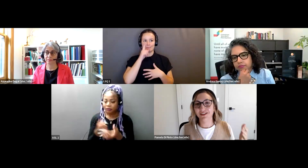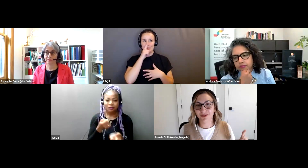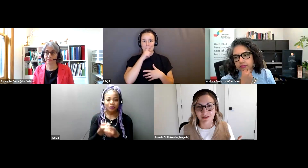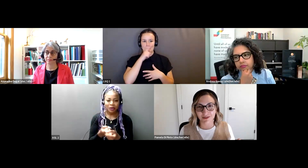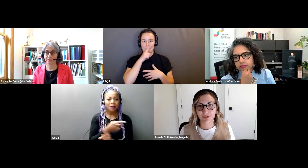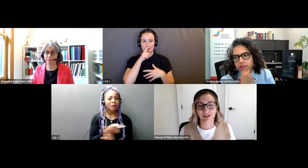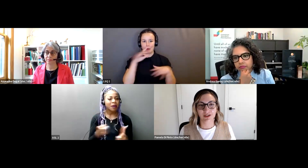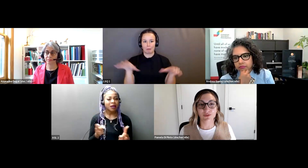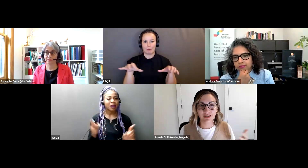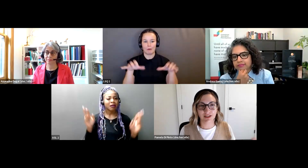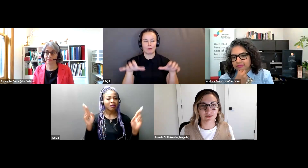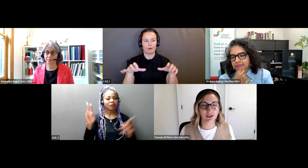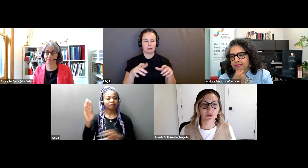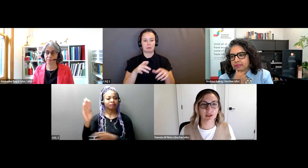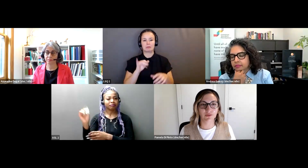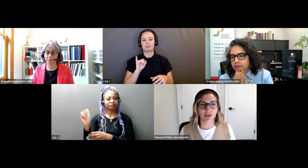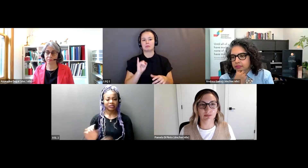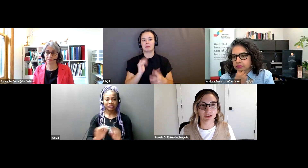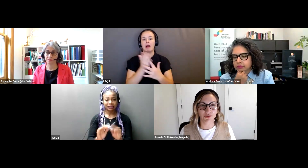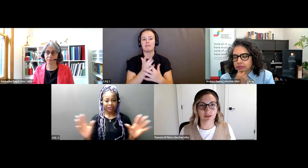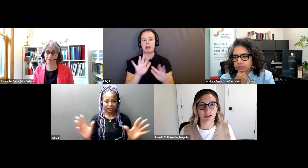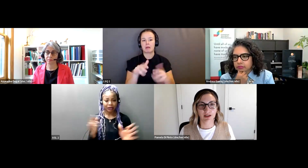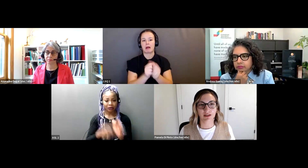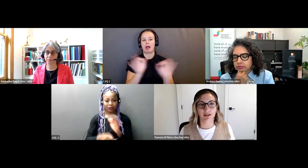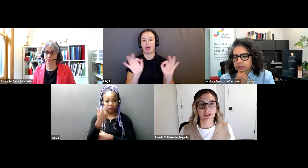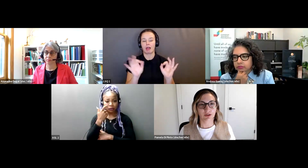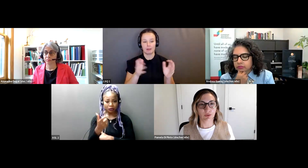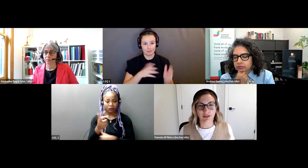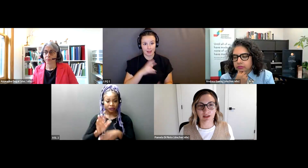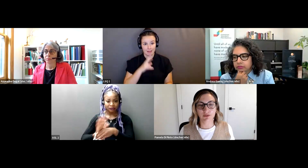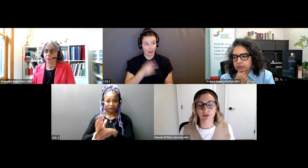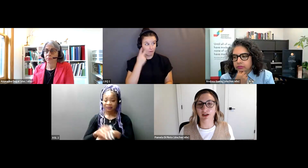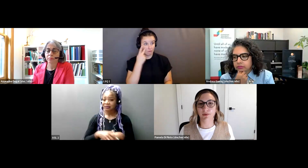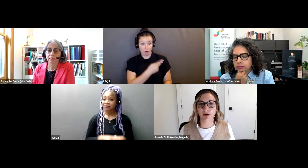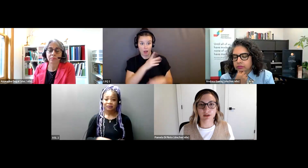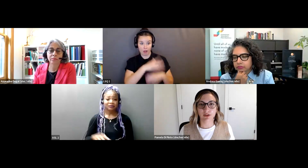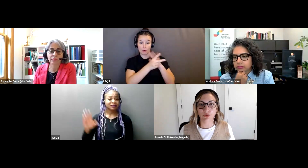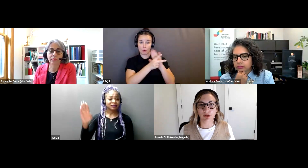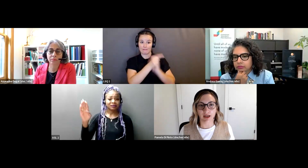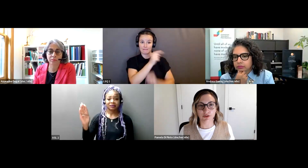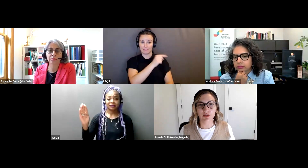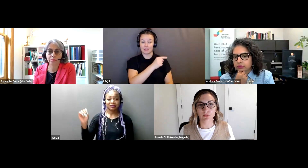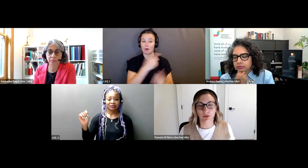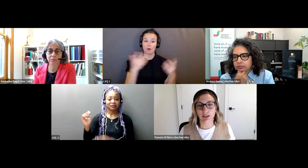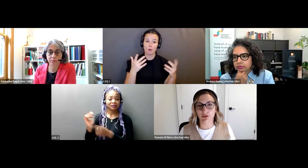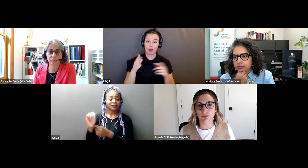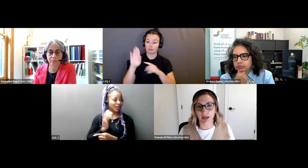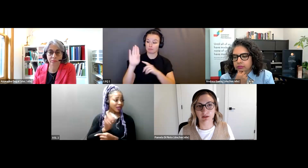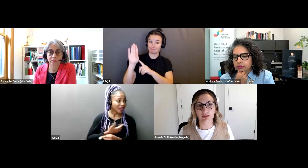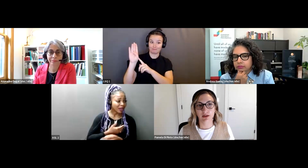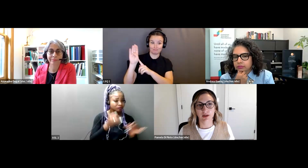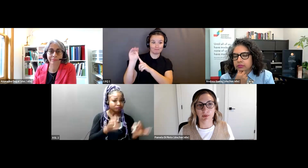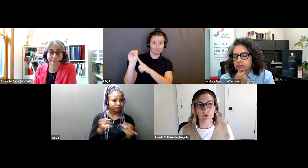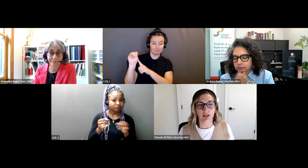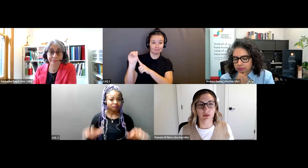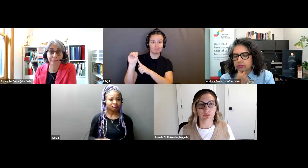it's clear based on what you've seen in the video, what I've just mentioned, that, with the Signal for Help, our individual actions really do